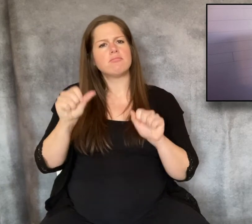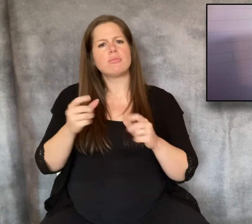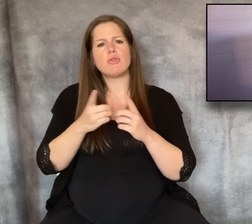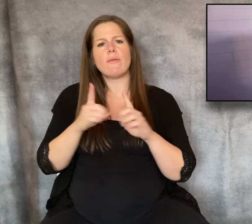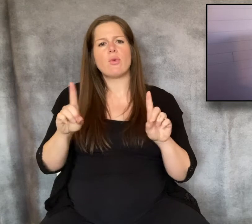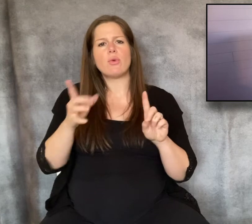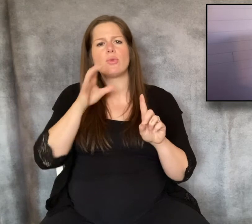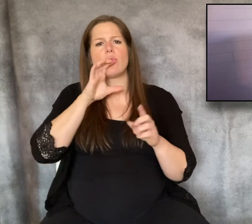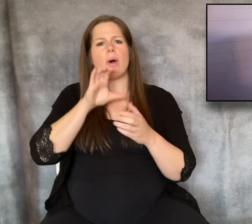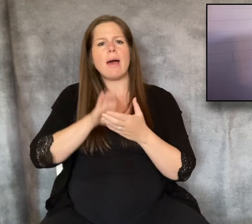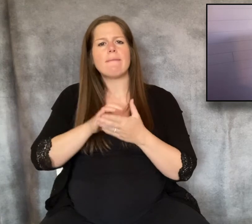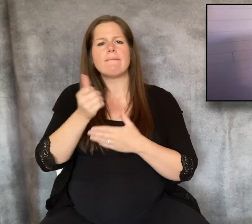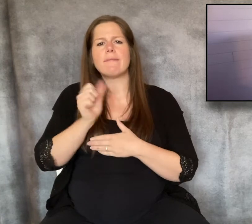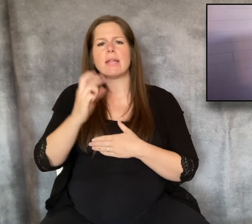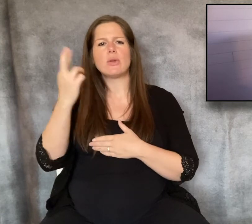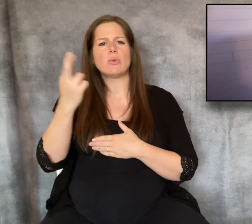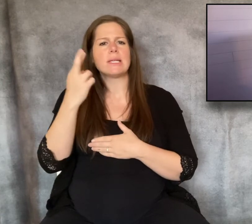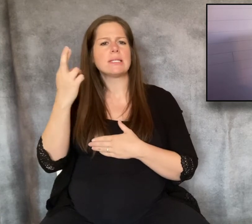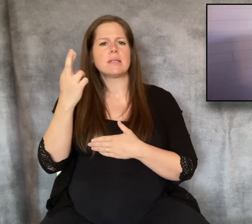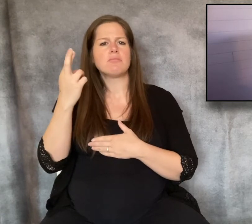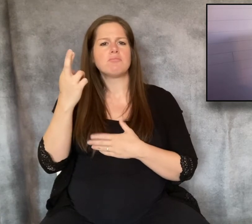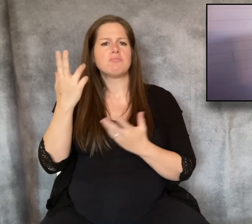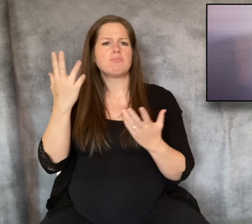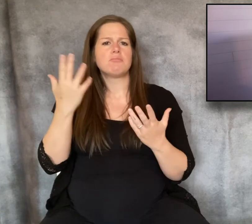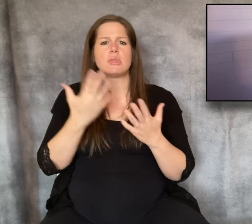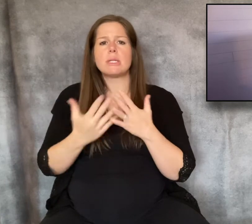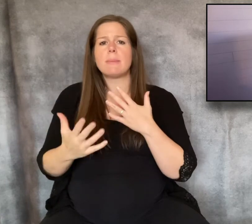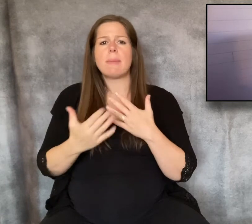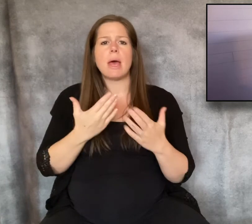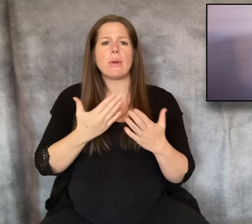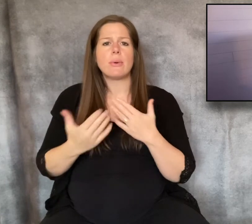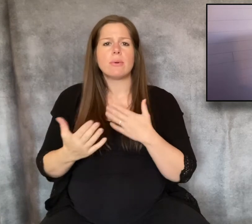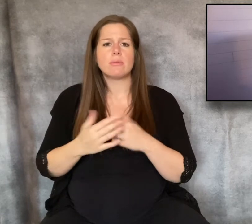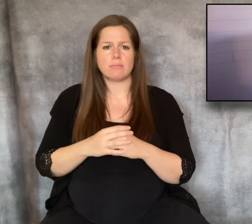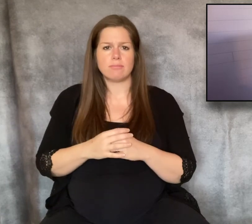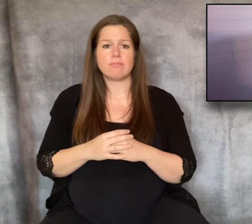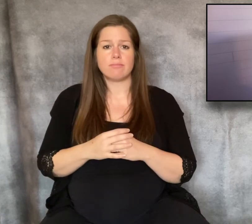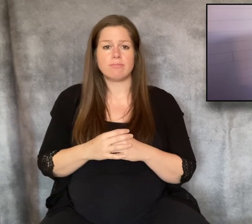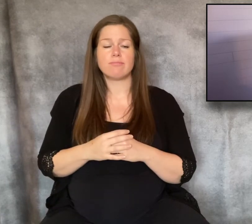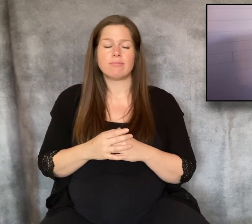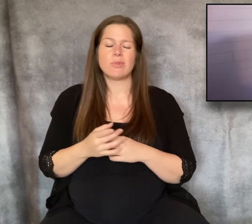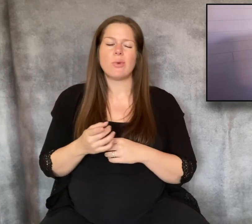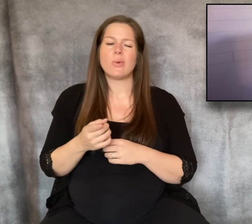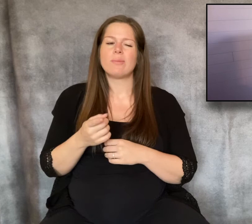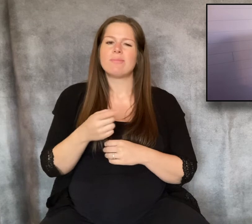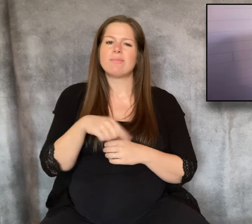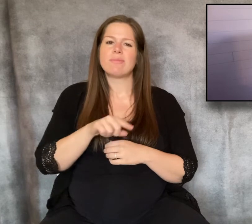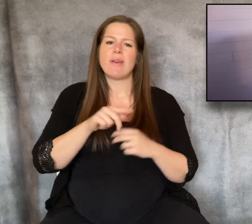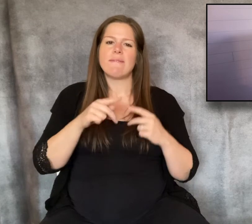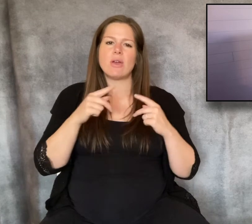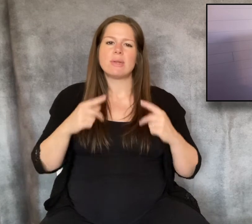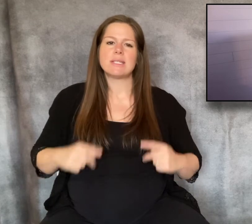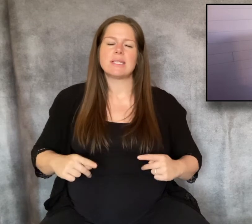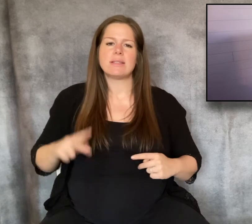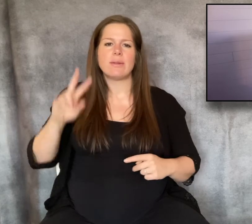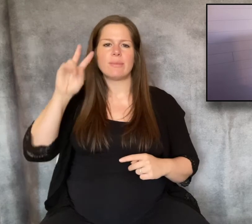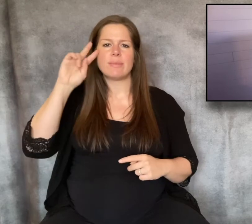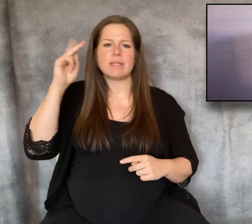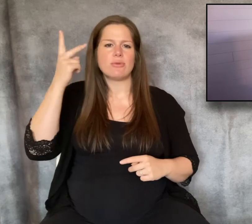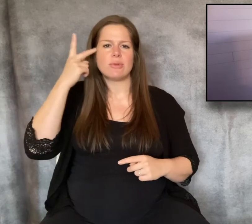whatsoever, and they went to the Mosaic law on that based on some misinterpretation of the